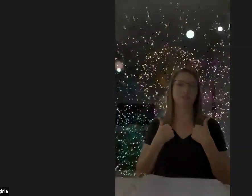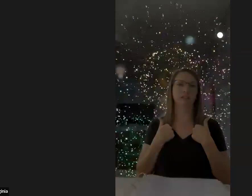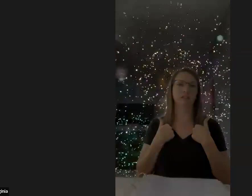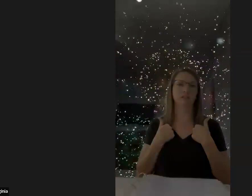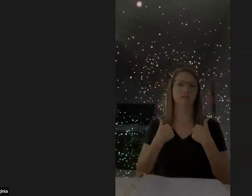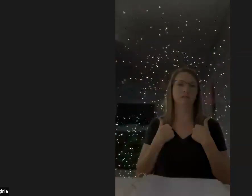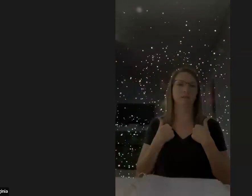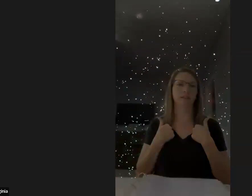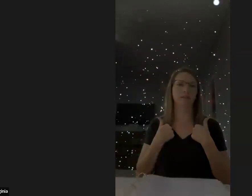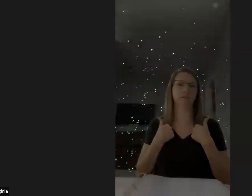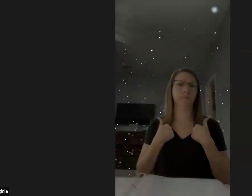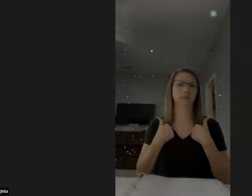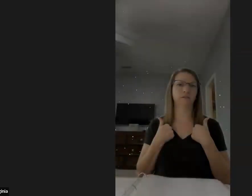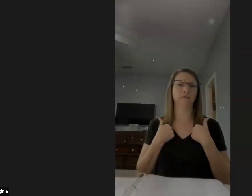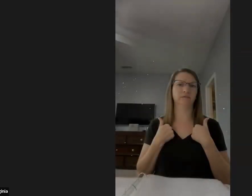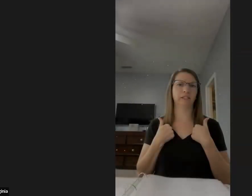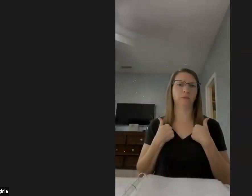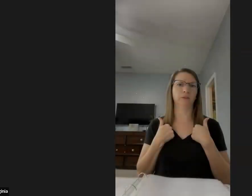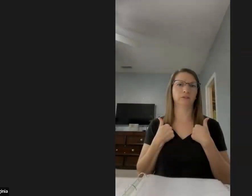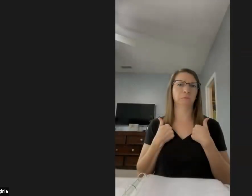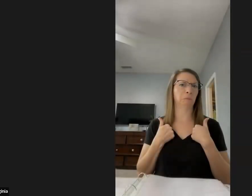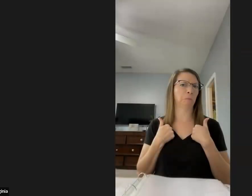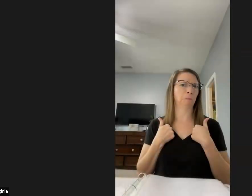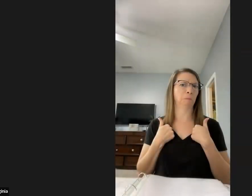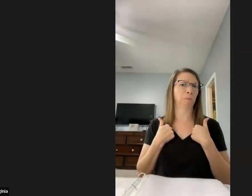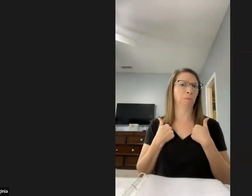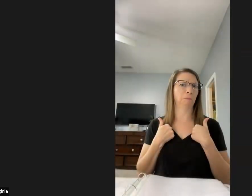I don't know why there was a bunch of fireworks.